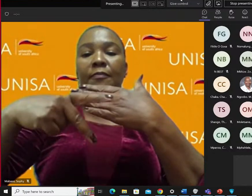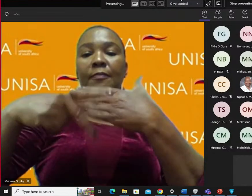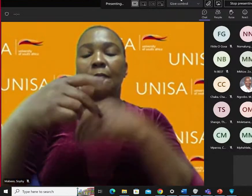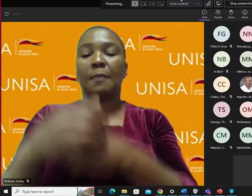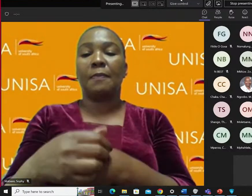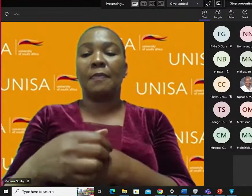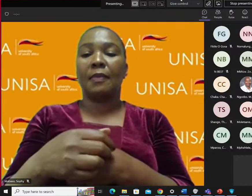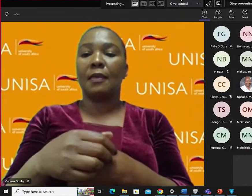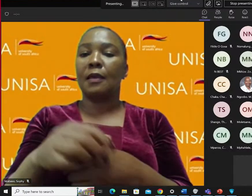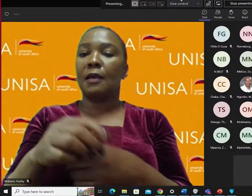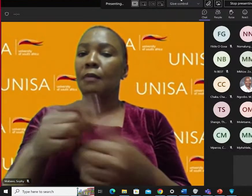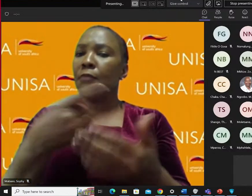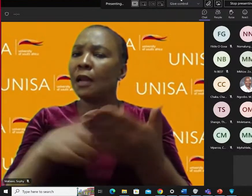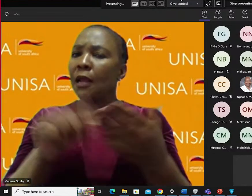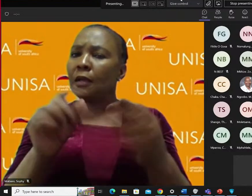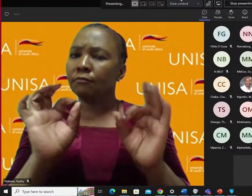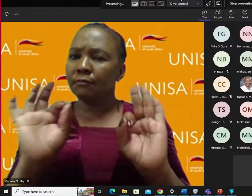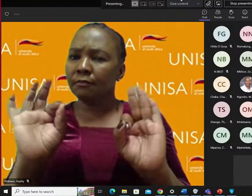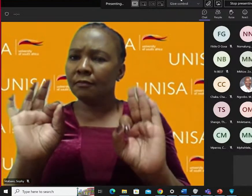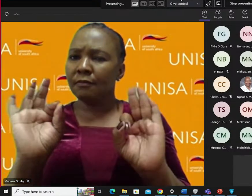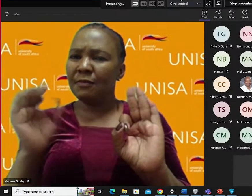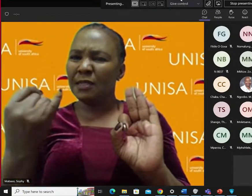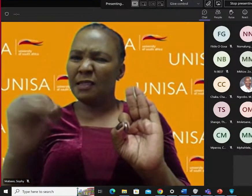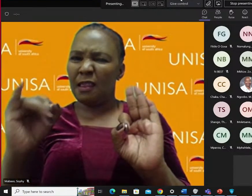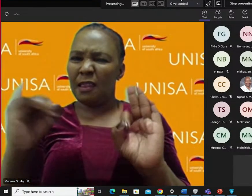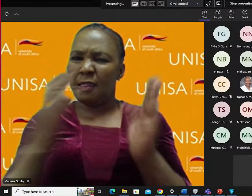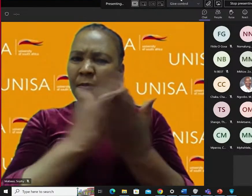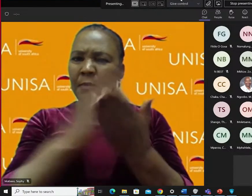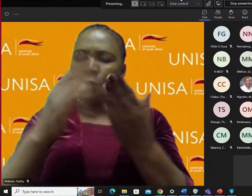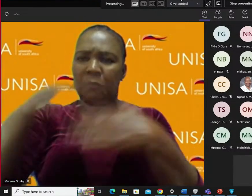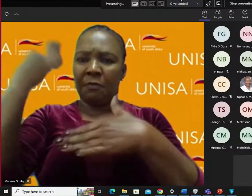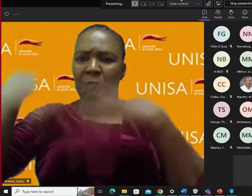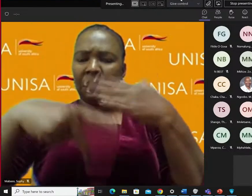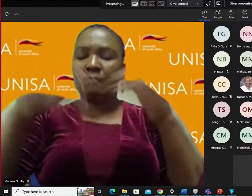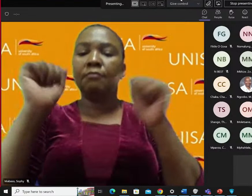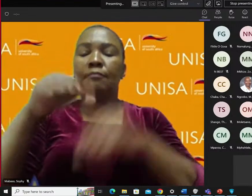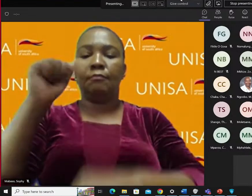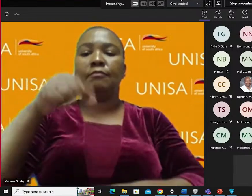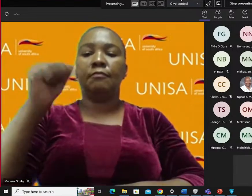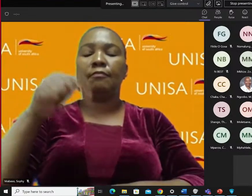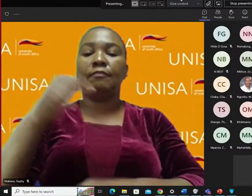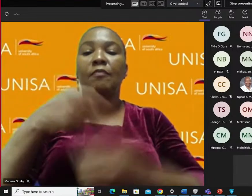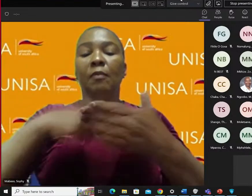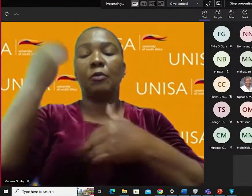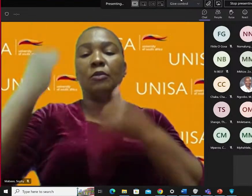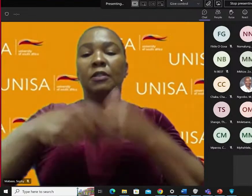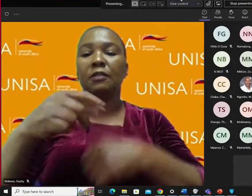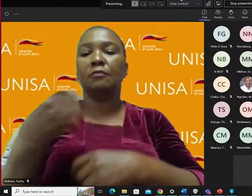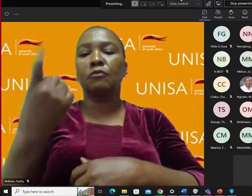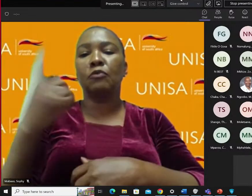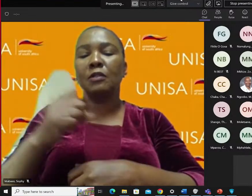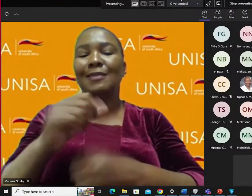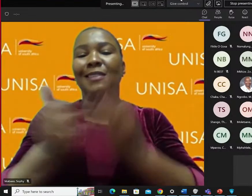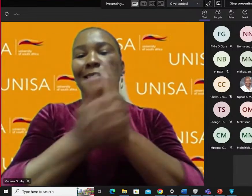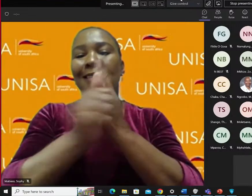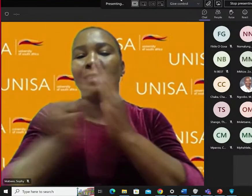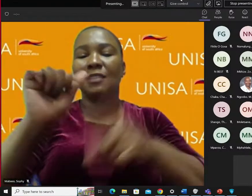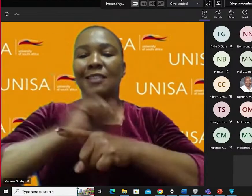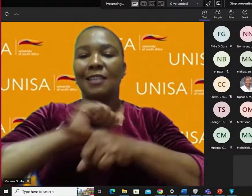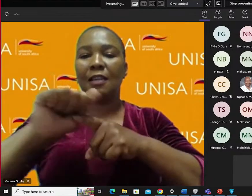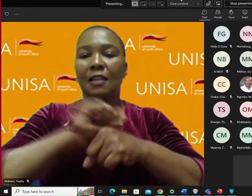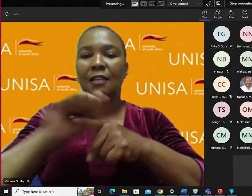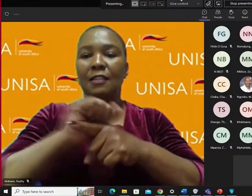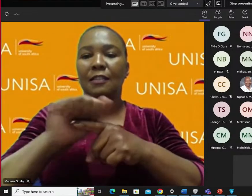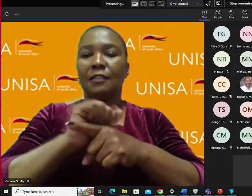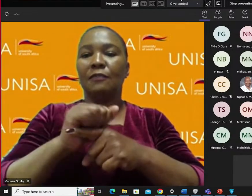right, Dr. Nokele, she's still part of that project, yeah. The project is called Skills Training for Editors and